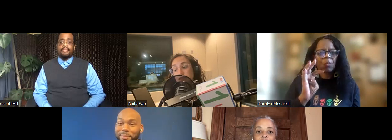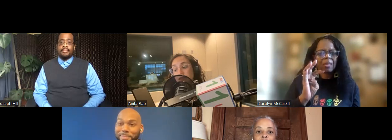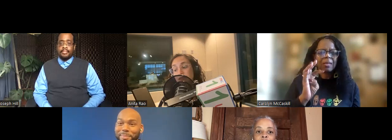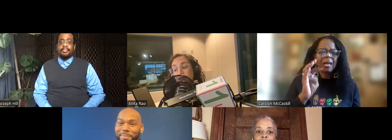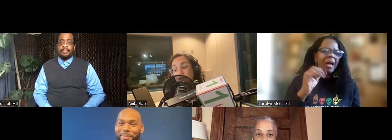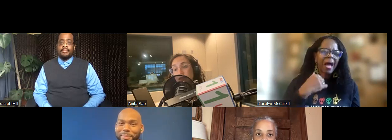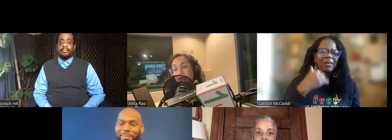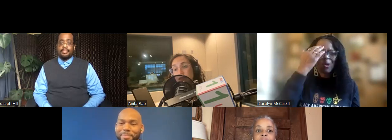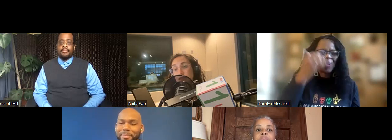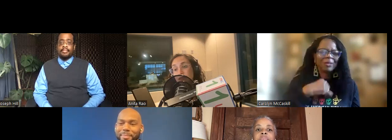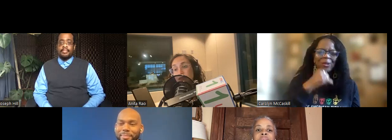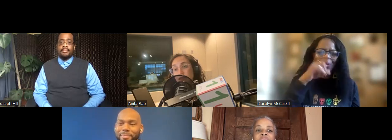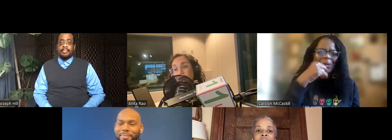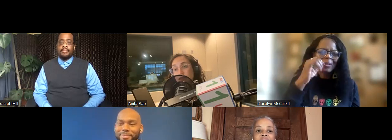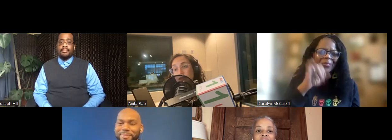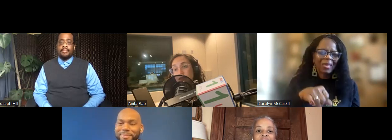1964.